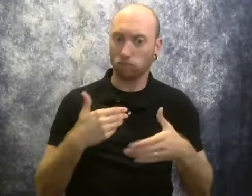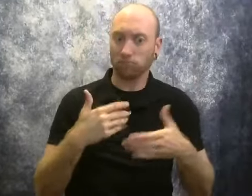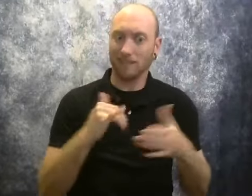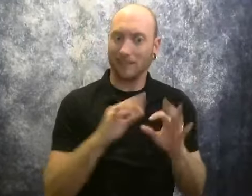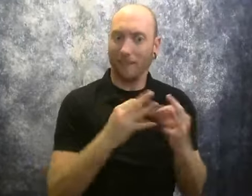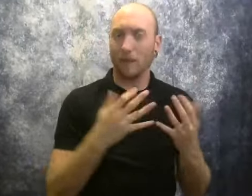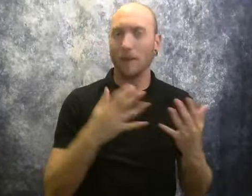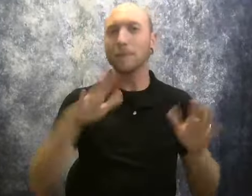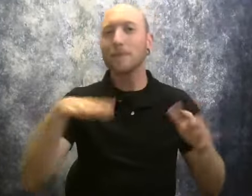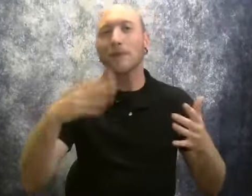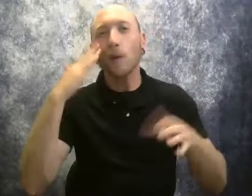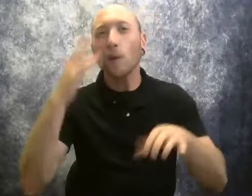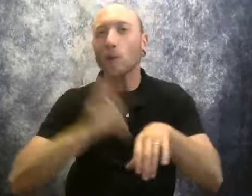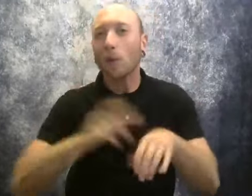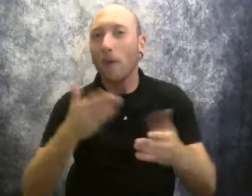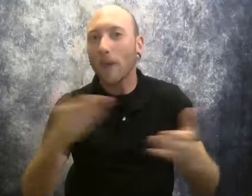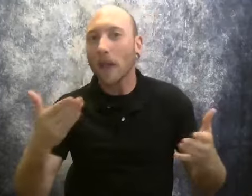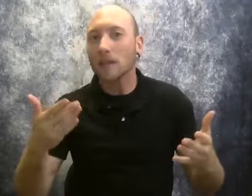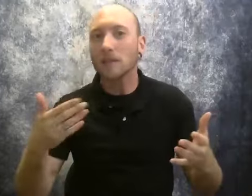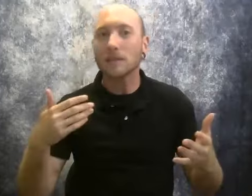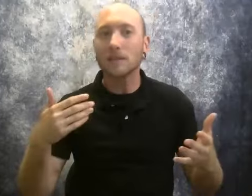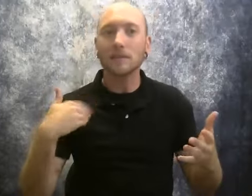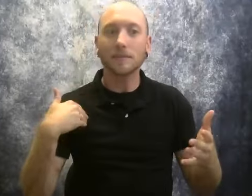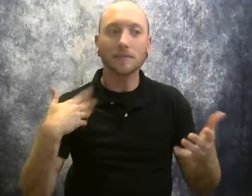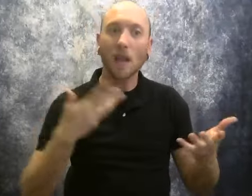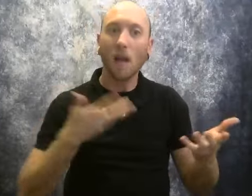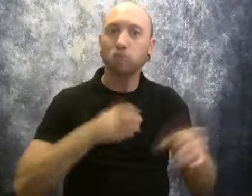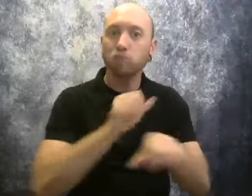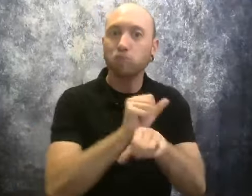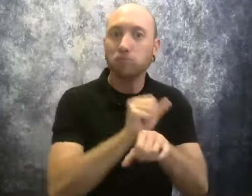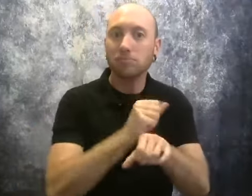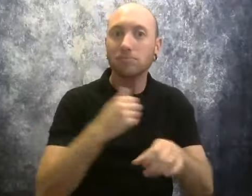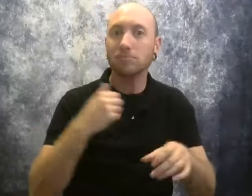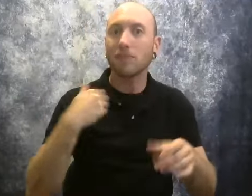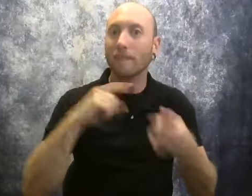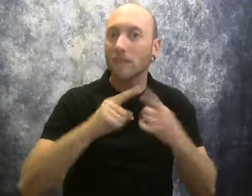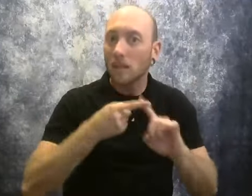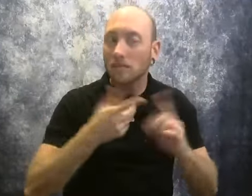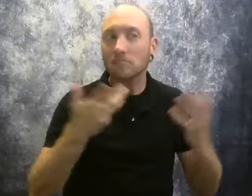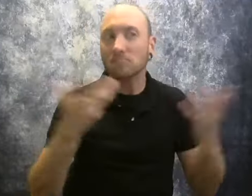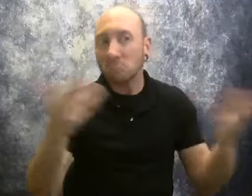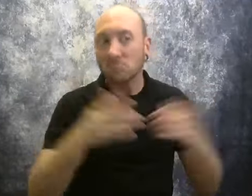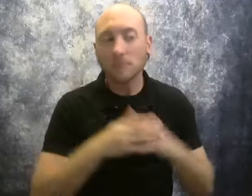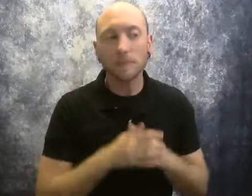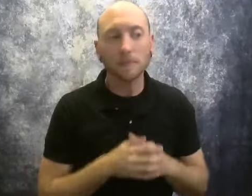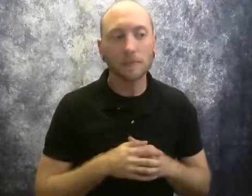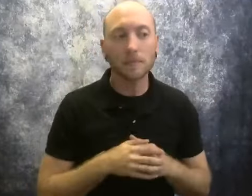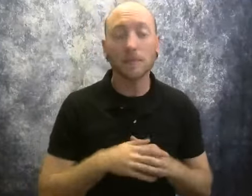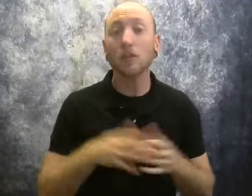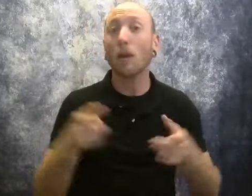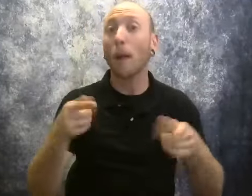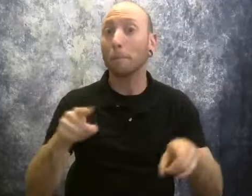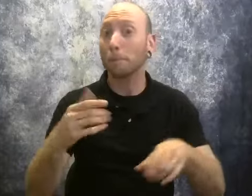kept functioning at that level. Of course, did the normal things. You went out and I was looking for a mate, and I suppose that's part two of